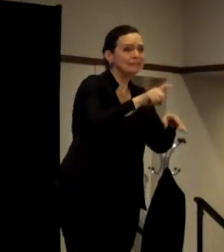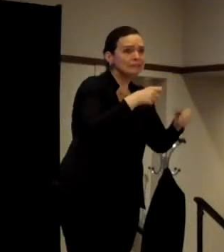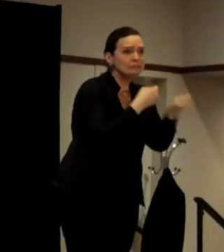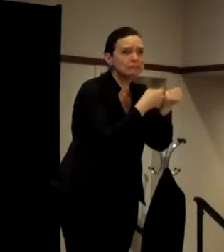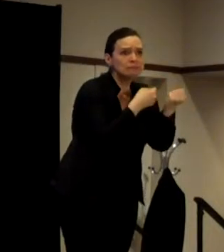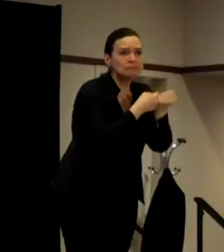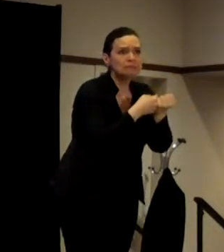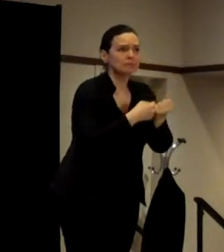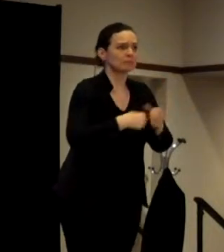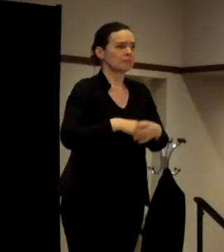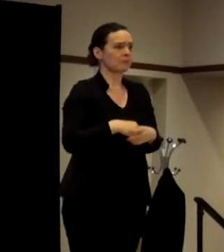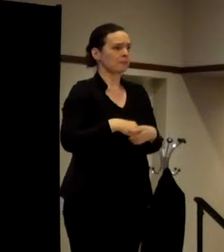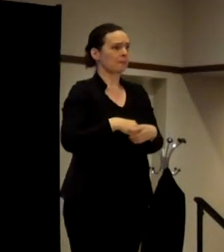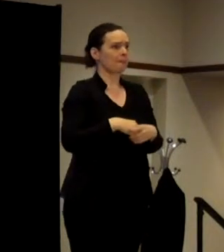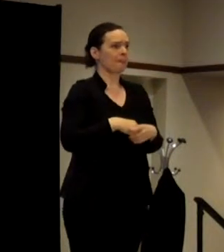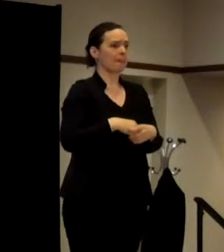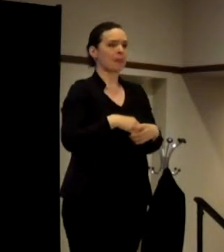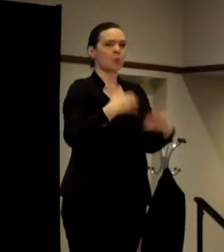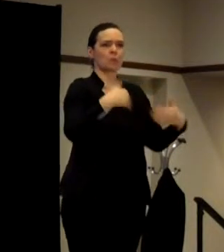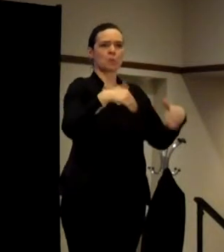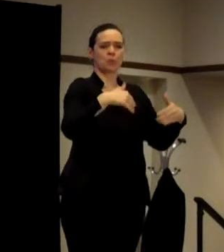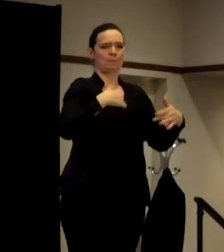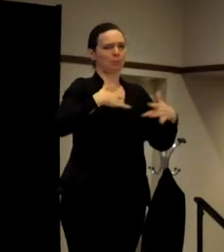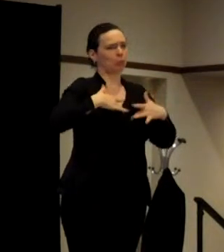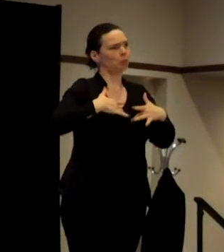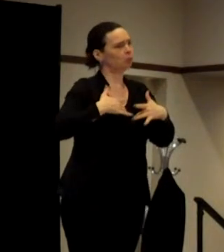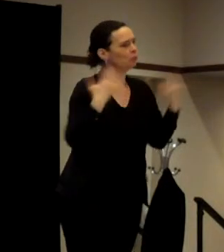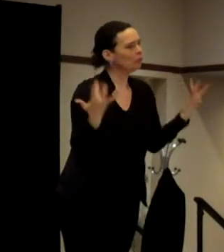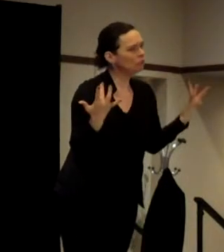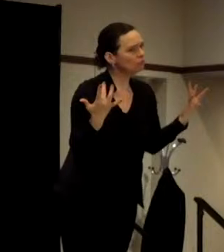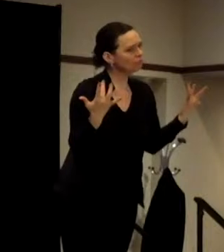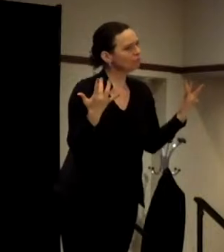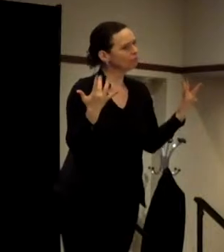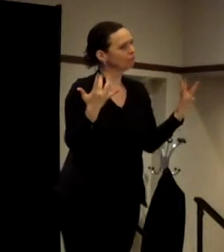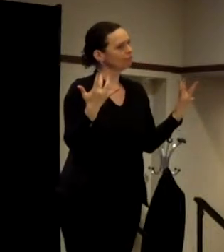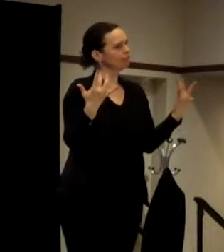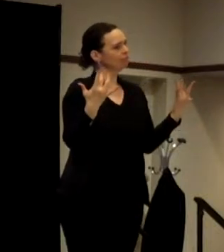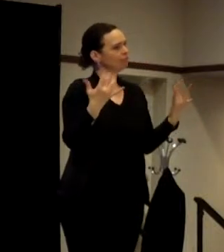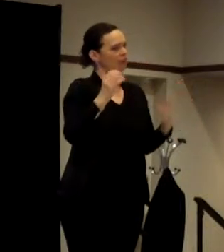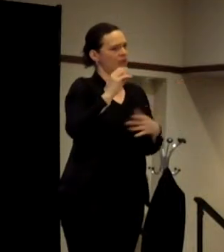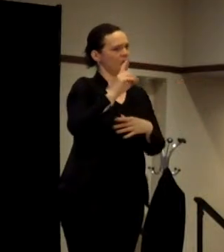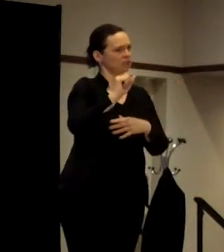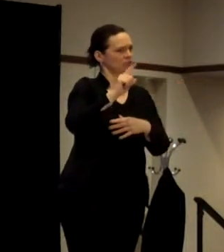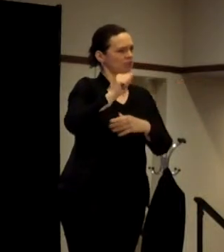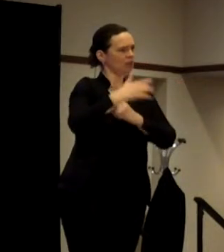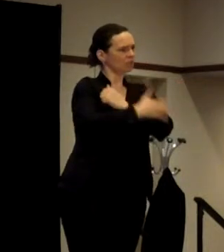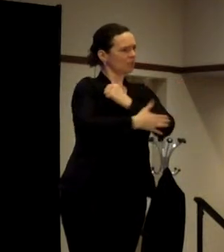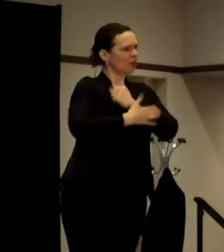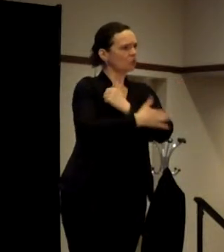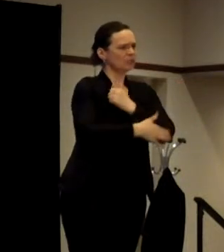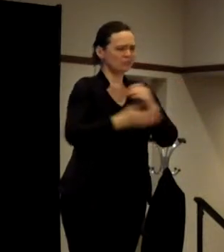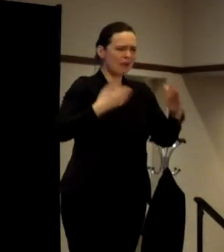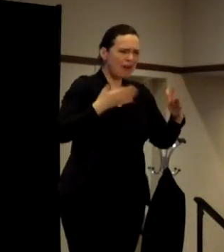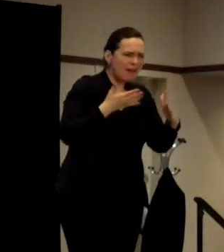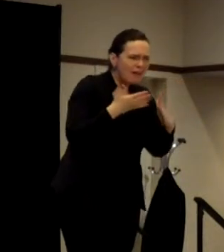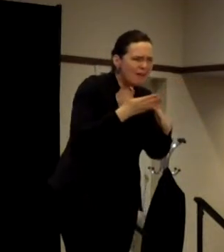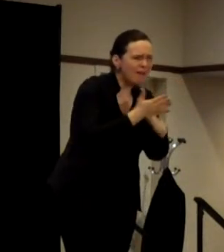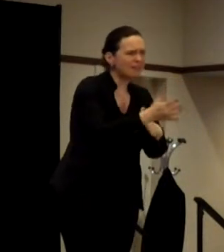pleased. It is. We made tough decisions. So could people say